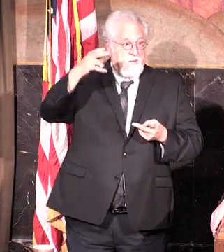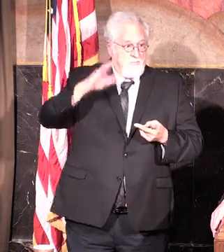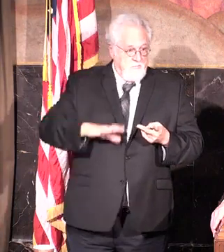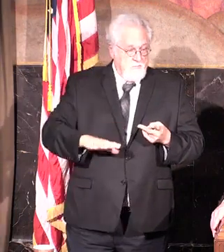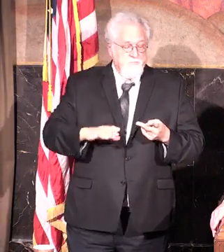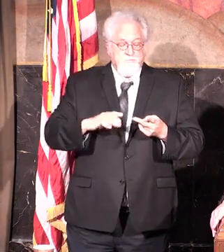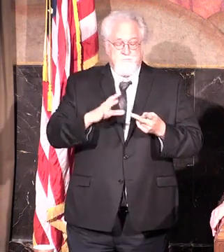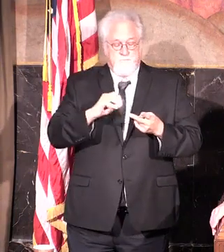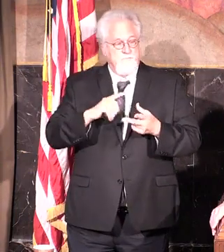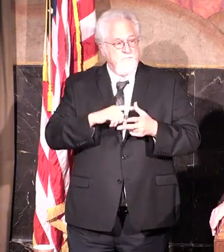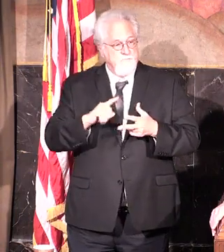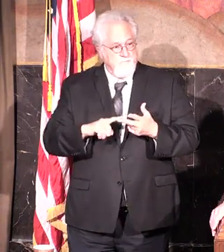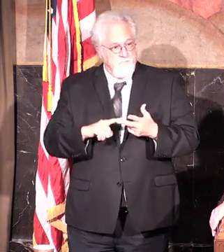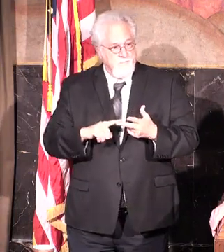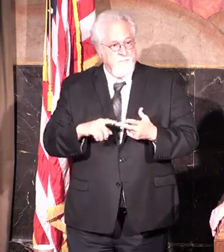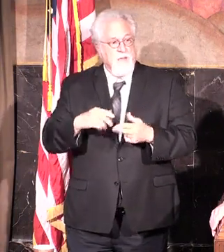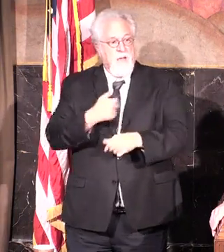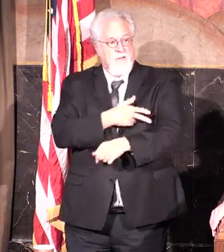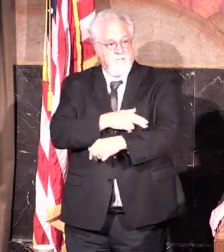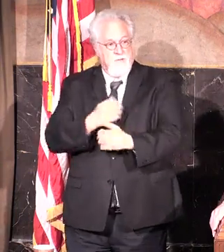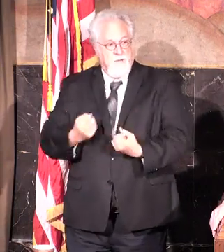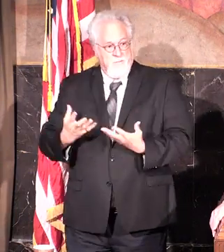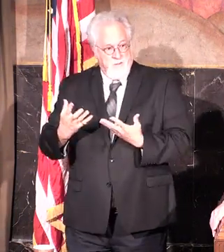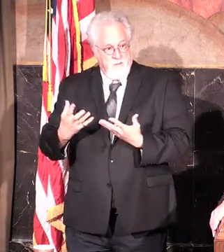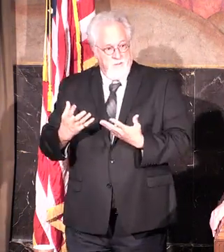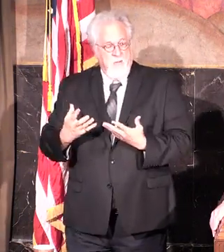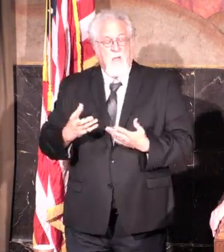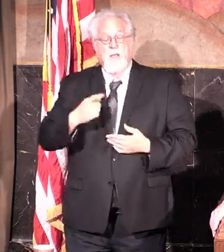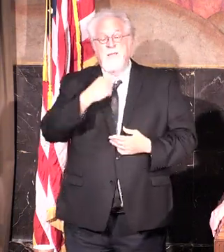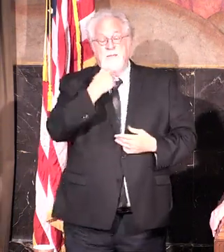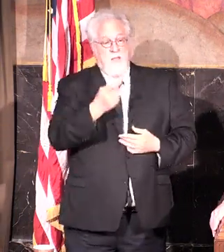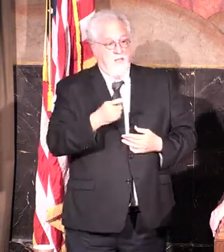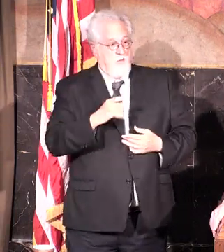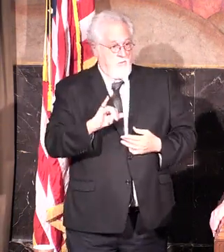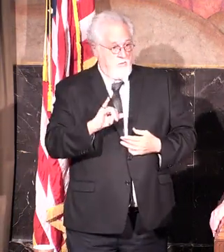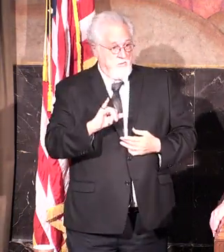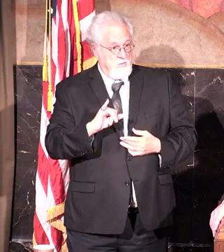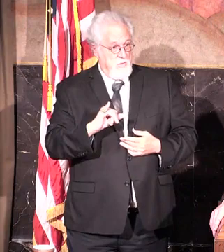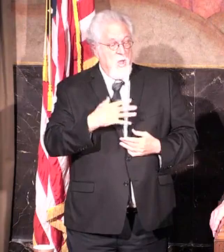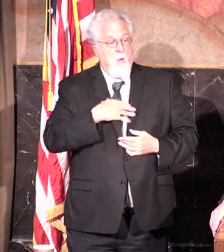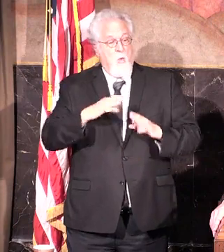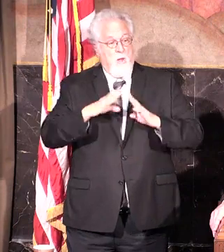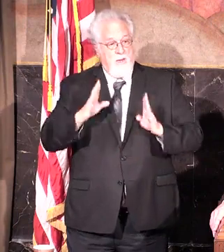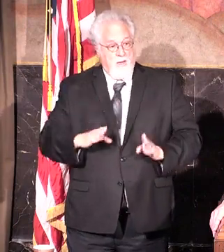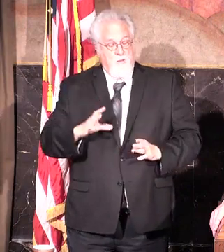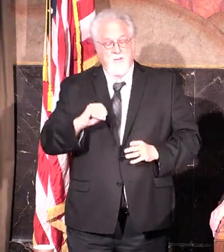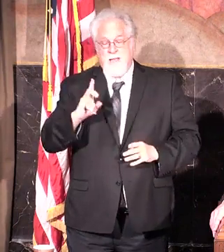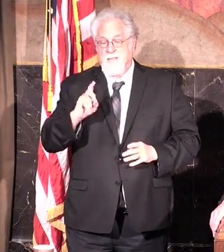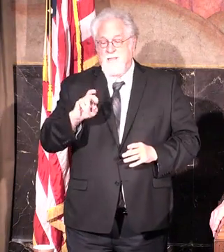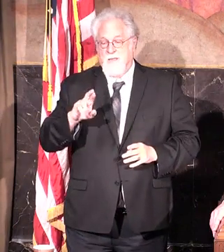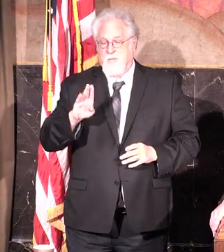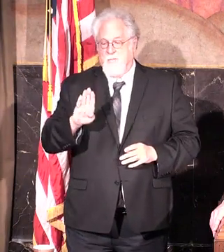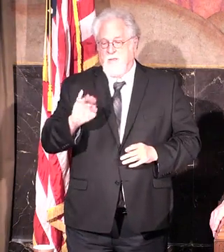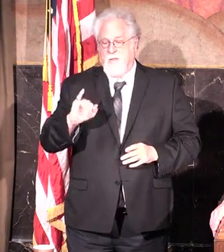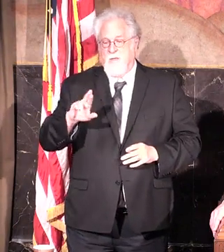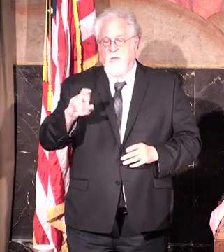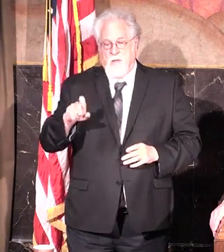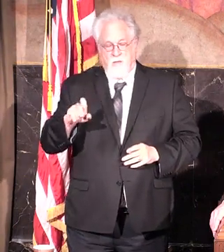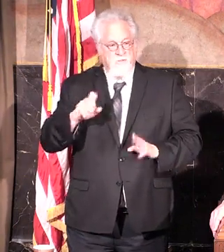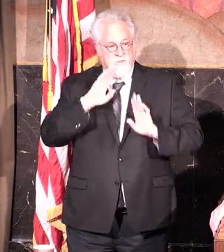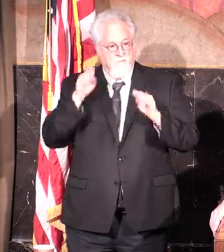and they also have to do with hospitalizations. I will tell you, in addition to that, the White House and Dr. Birx in particular